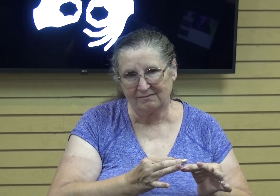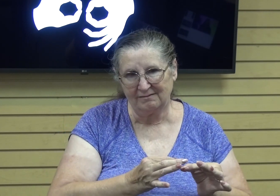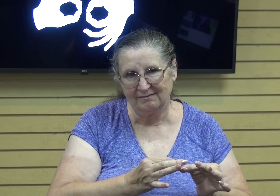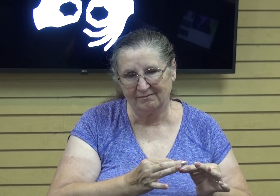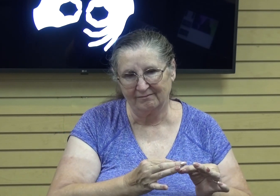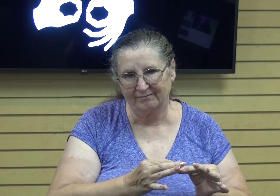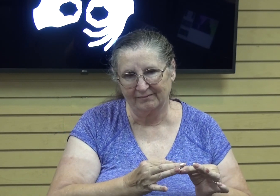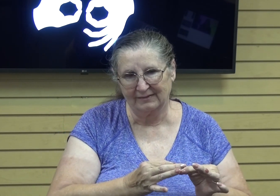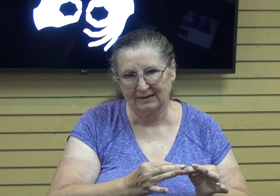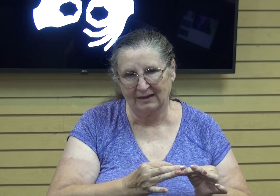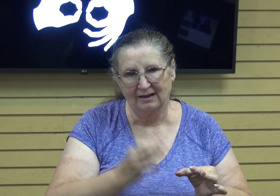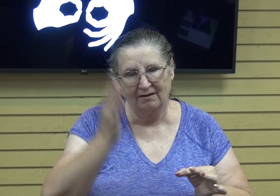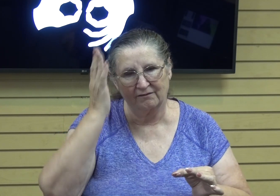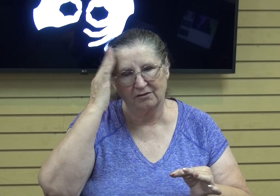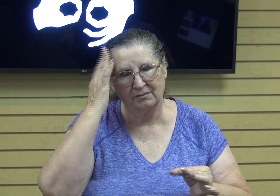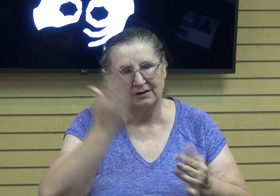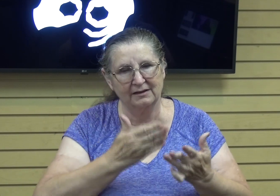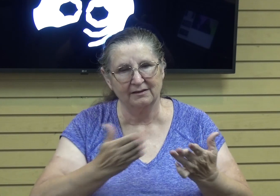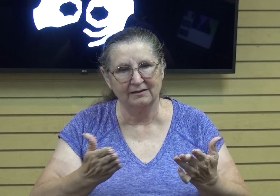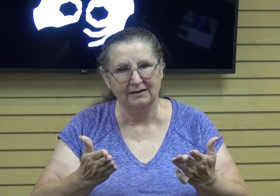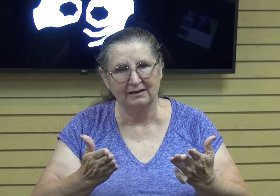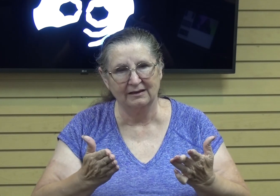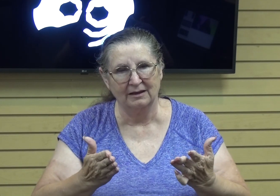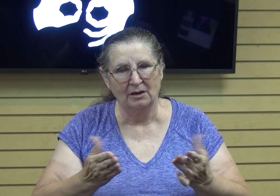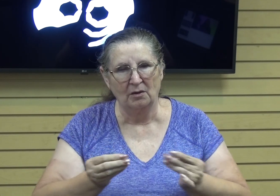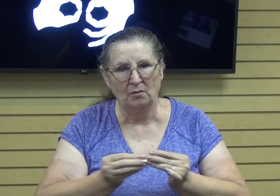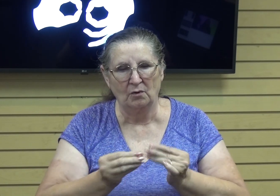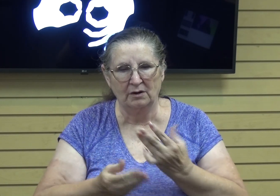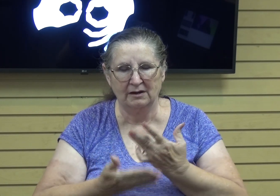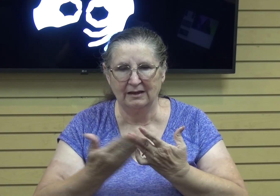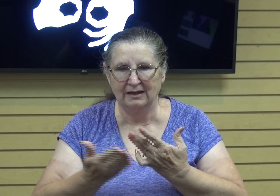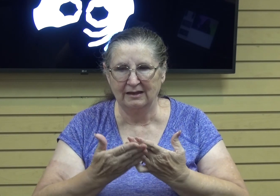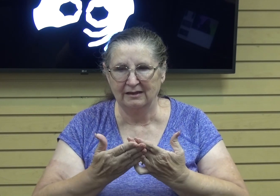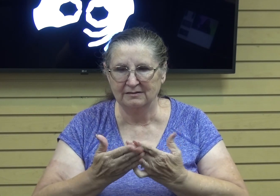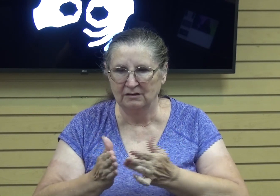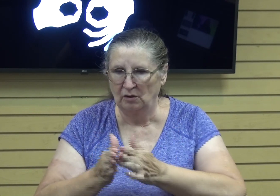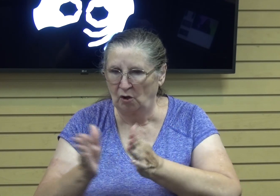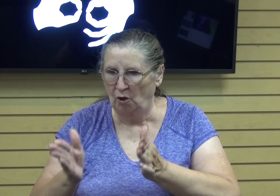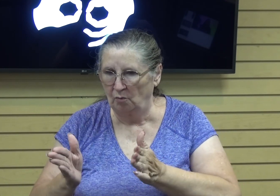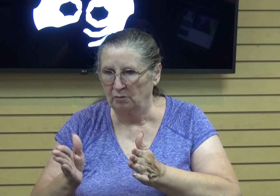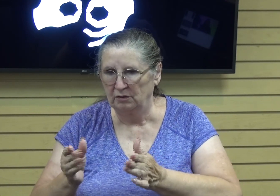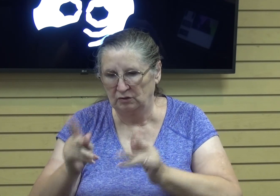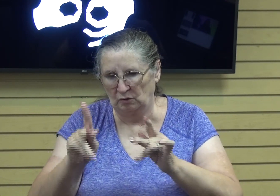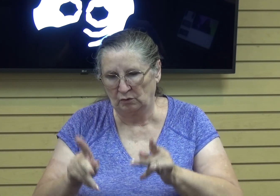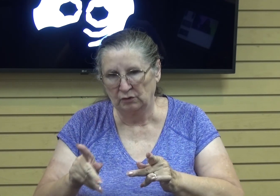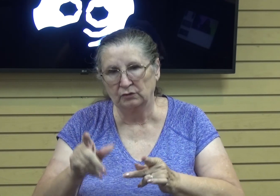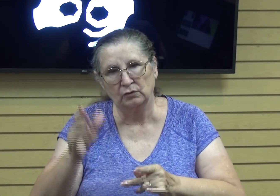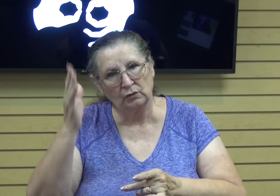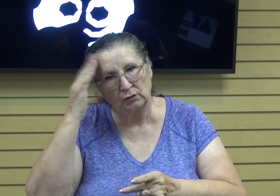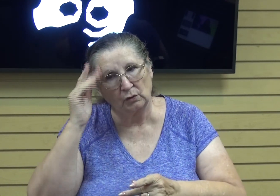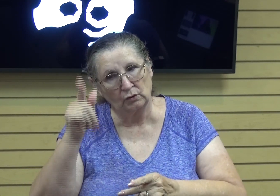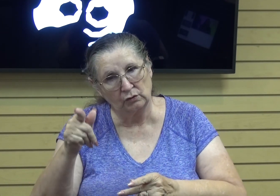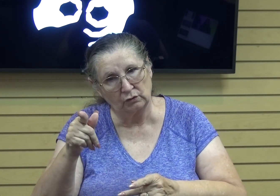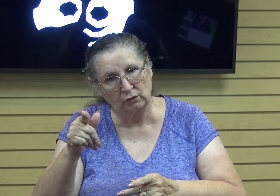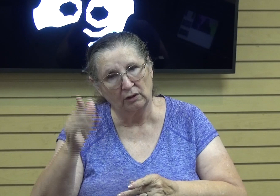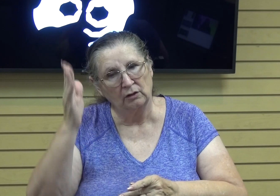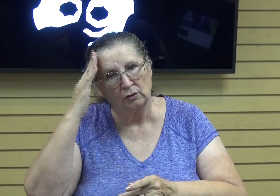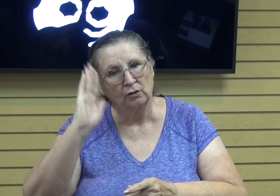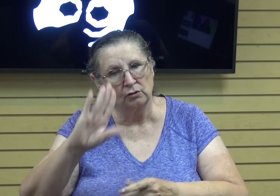familiar thing, that it's easier to open up to someone who knows you and who knows what the struggles of your